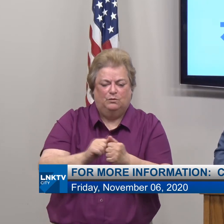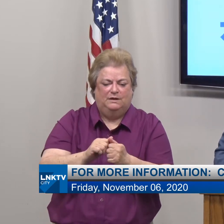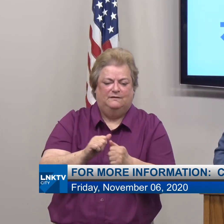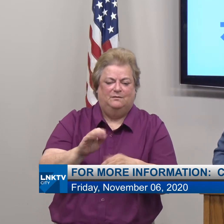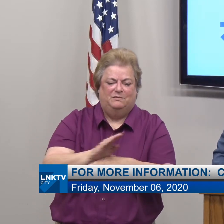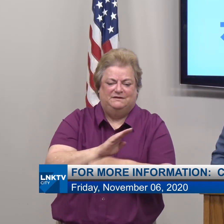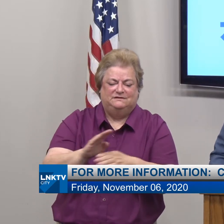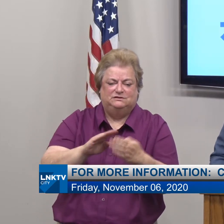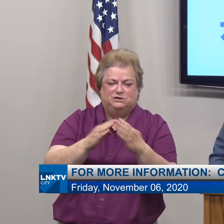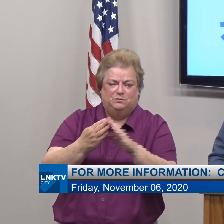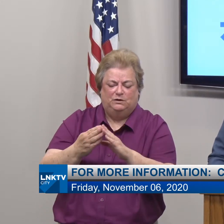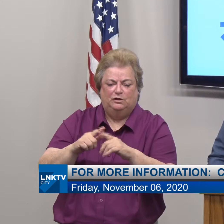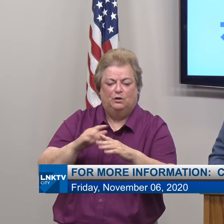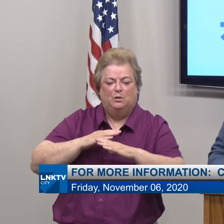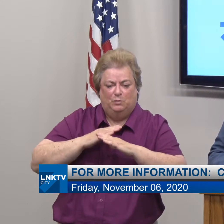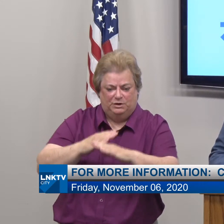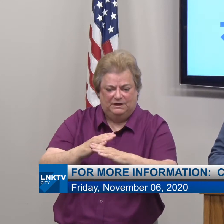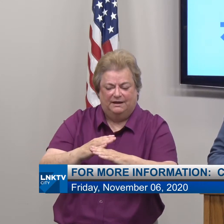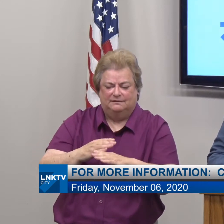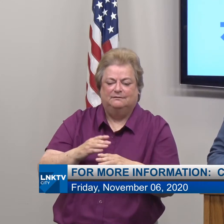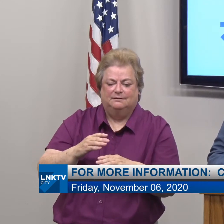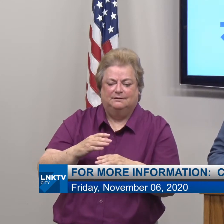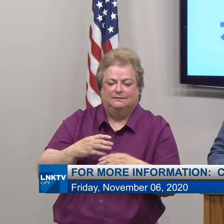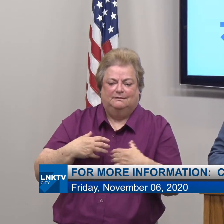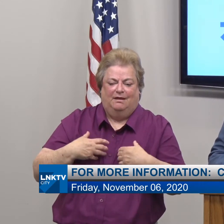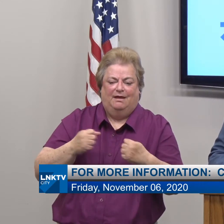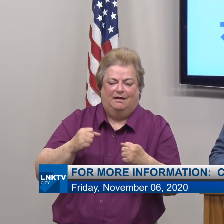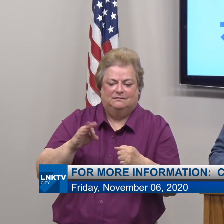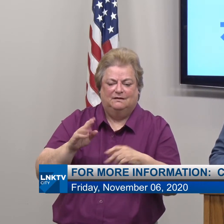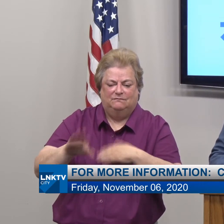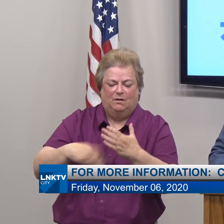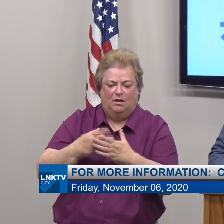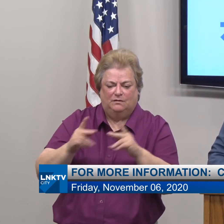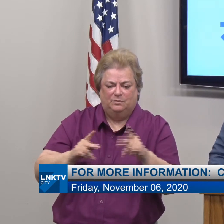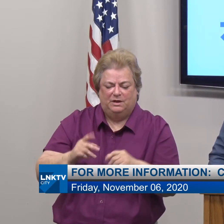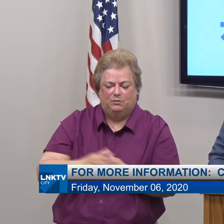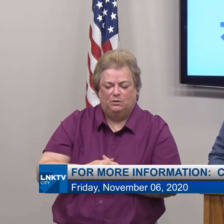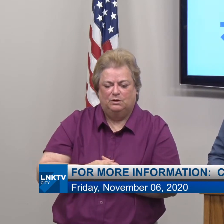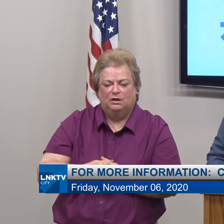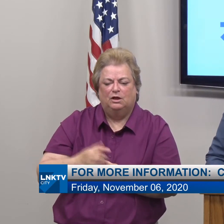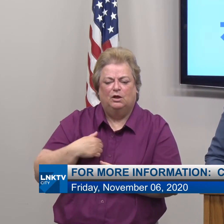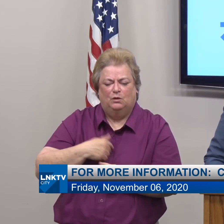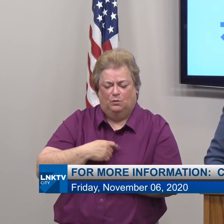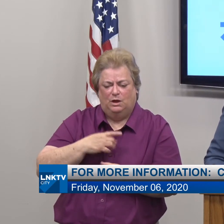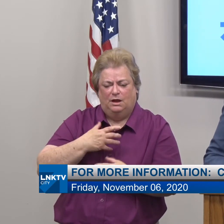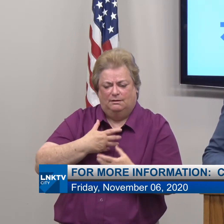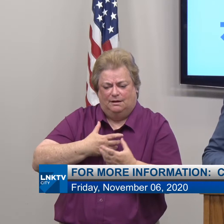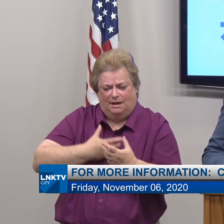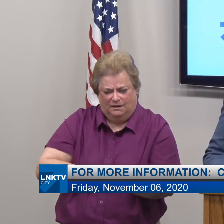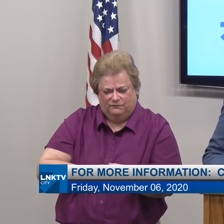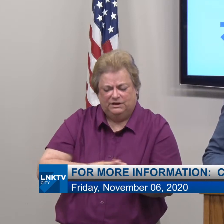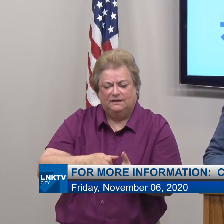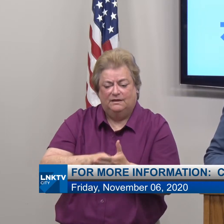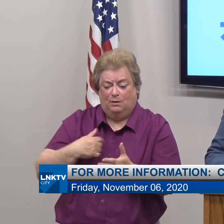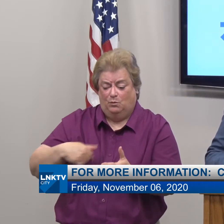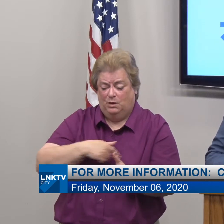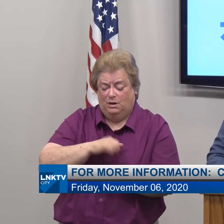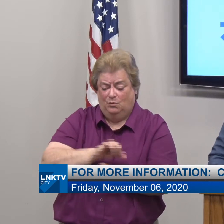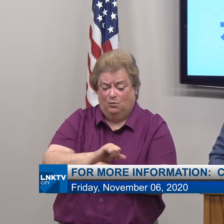the public's health. We support your efforts to keep us safe, and we are confident that working as a